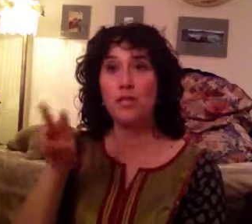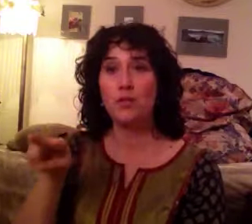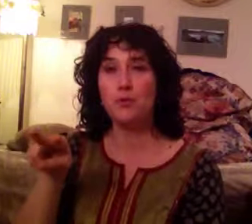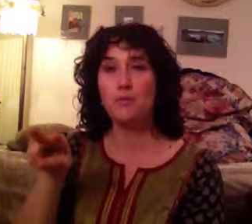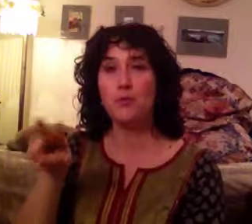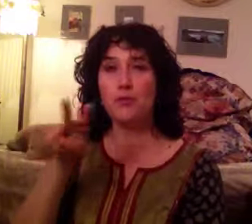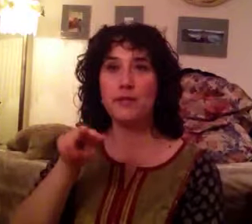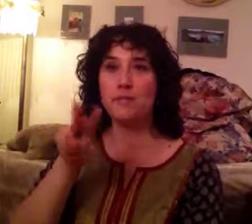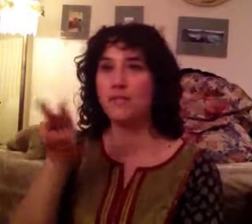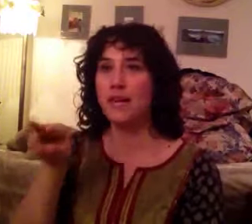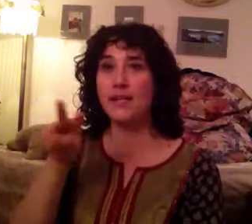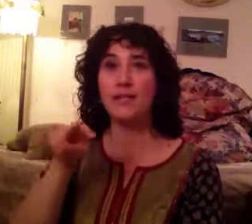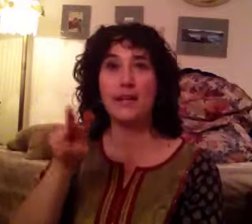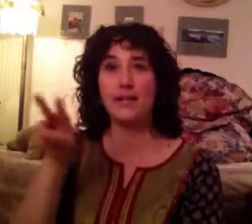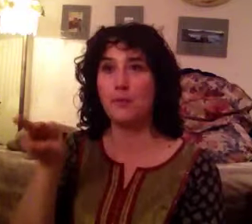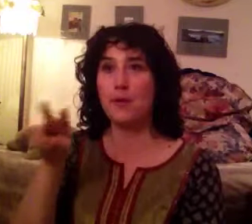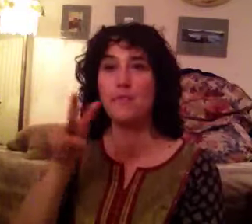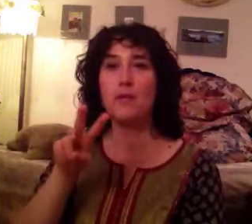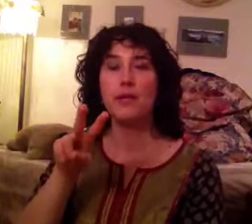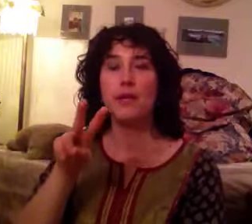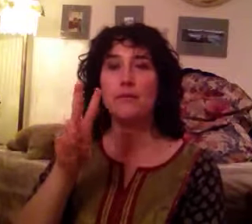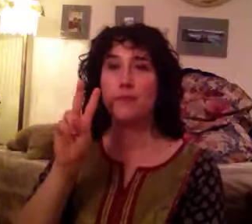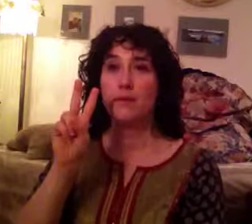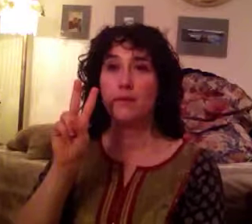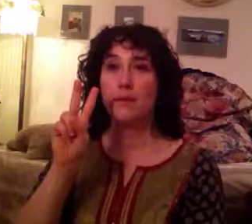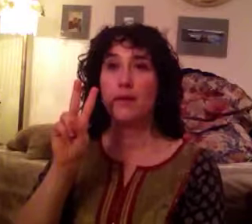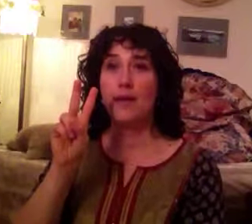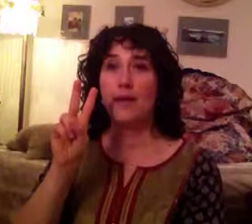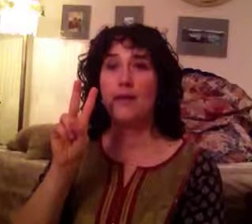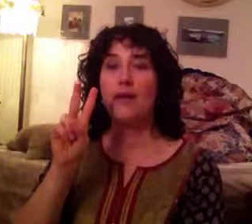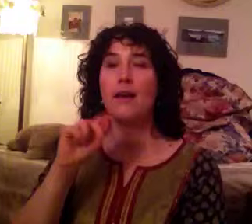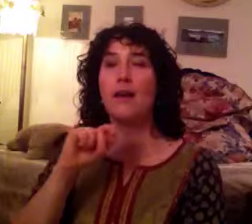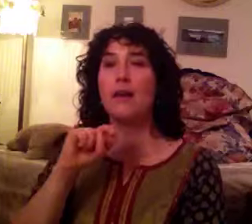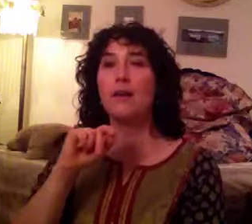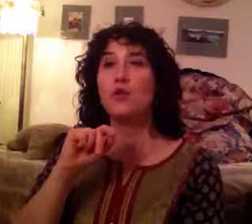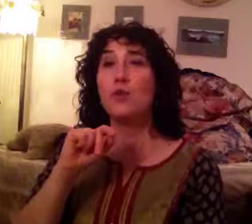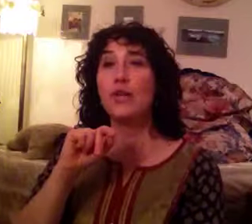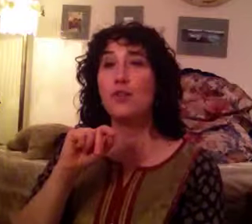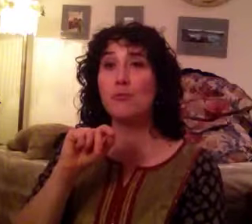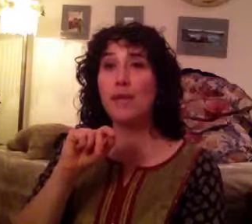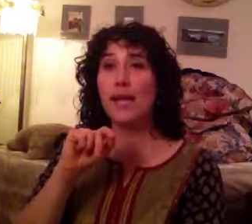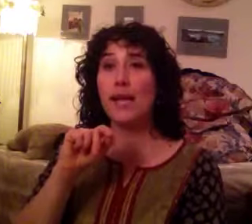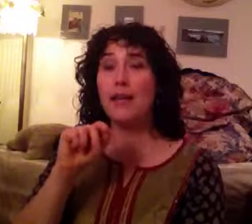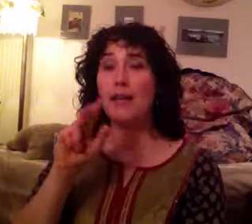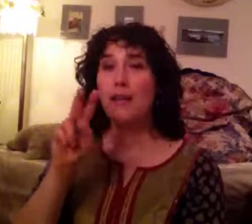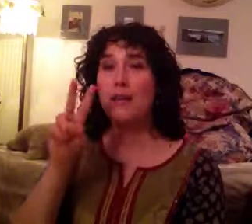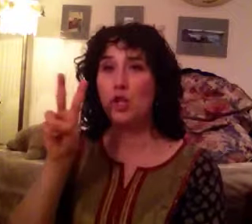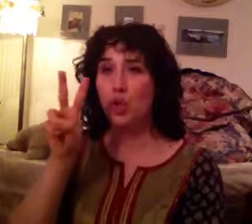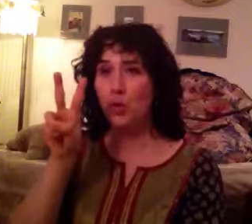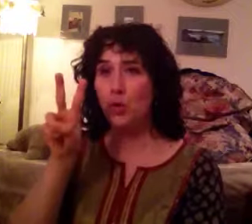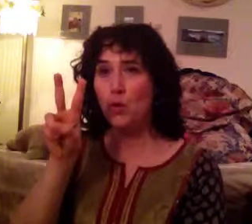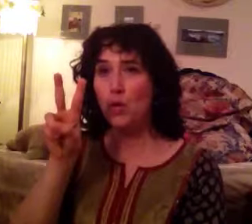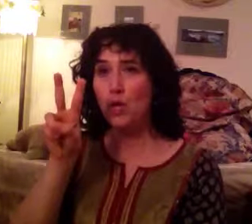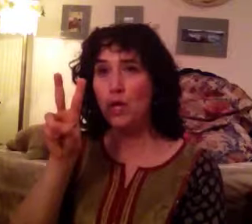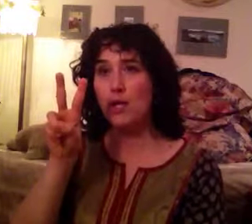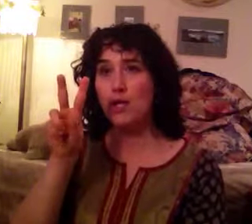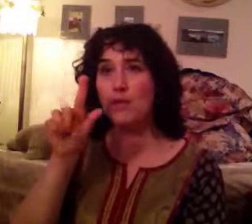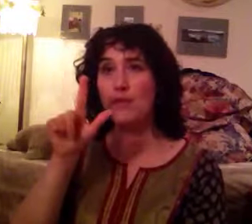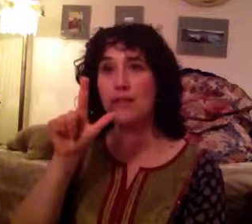22, move it side to side a little bit. Okay. 23, the 2 changes to